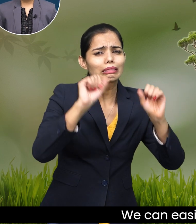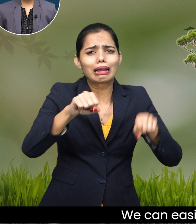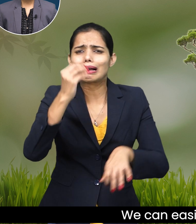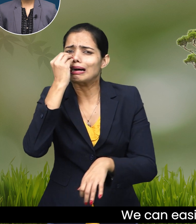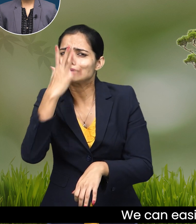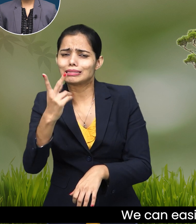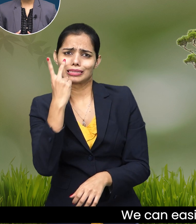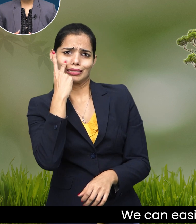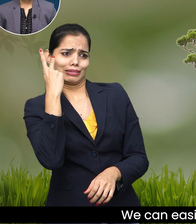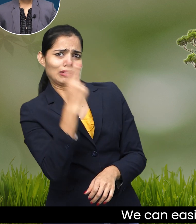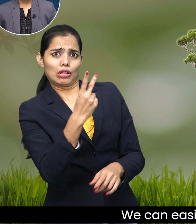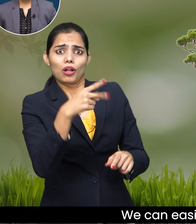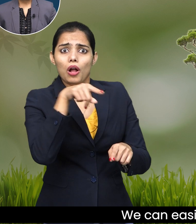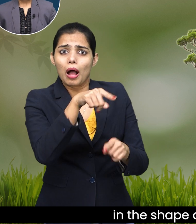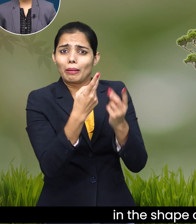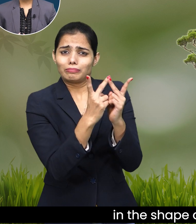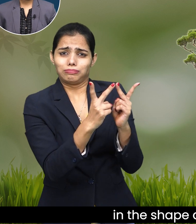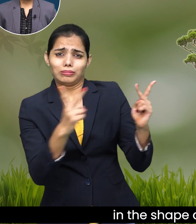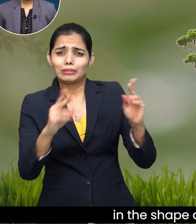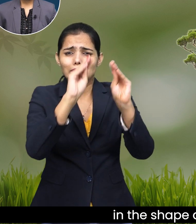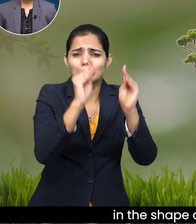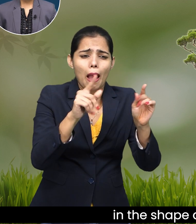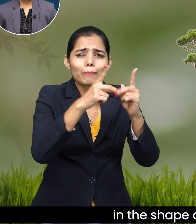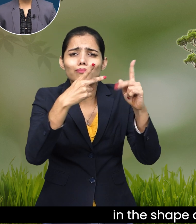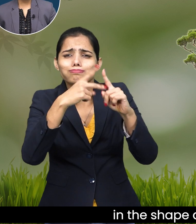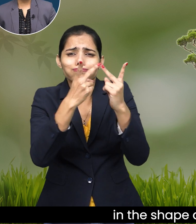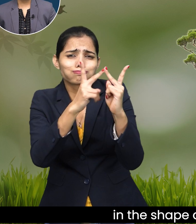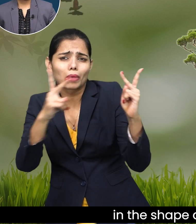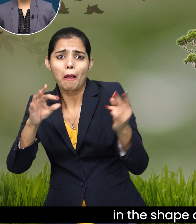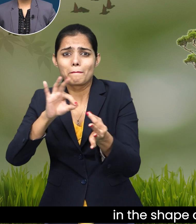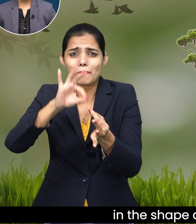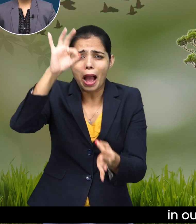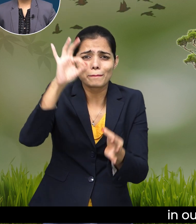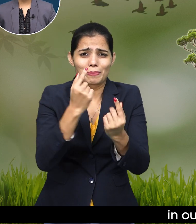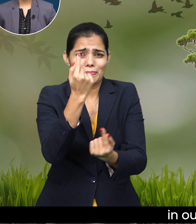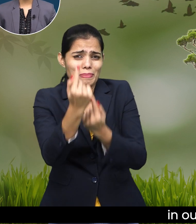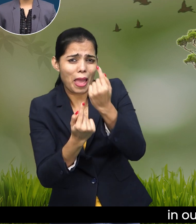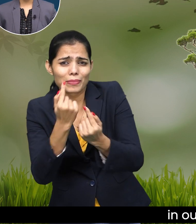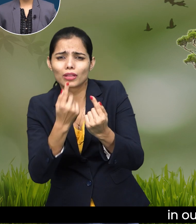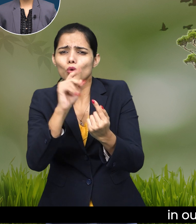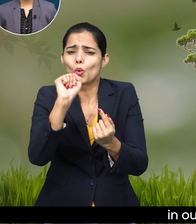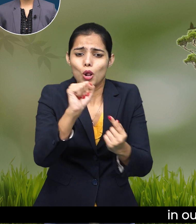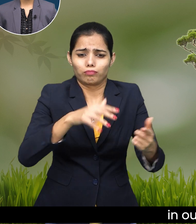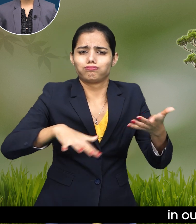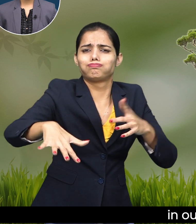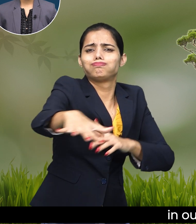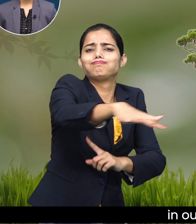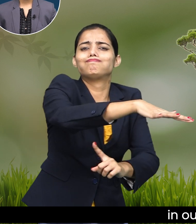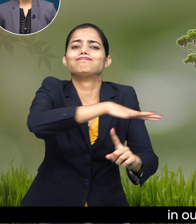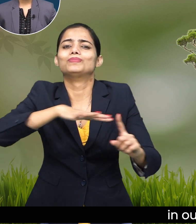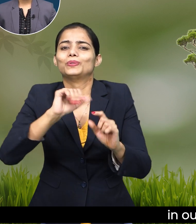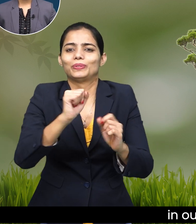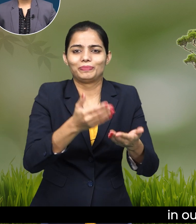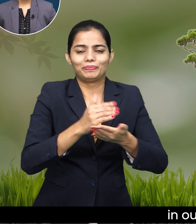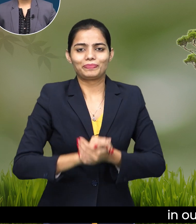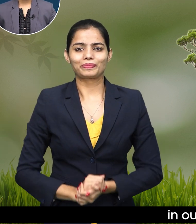can easily observe differences in the shape and height of the plants in our surroundings.